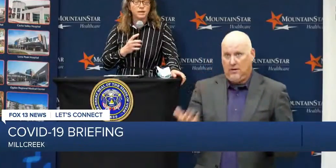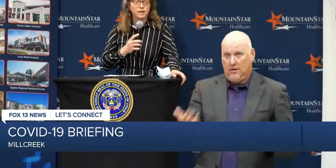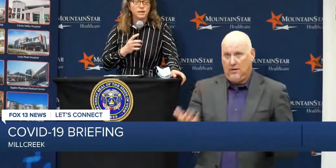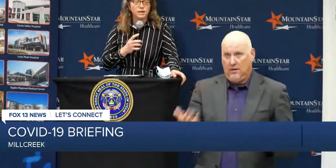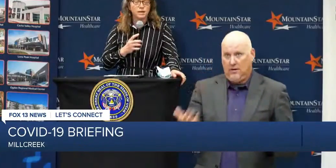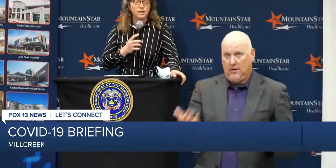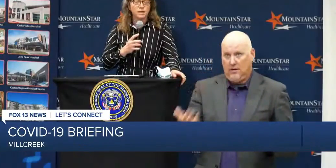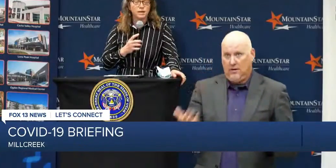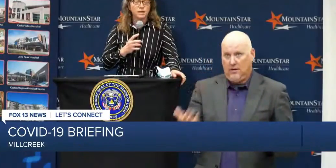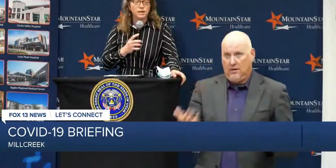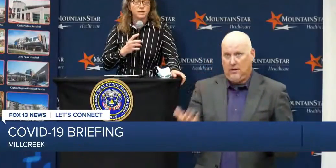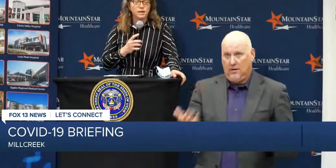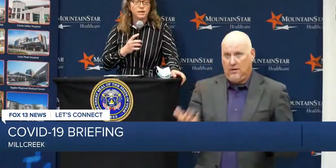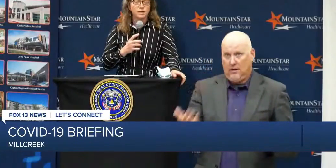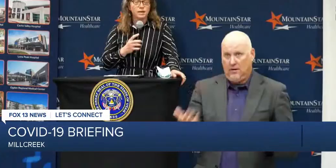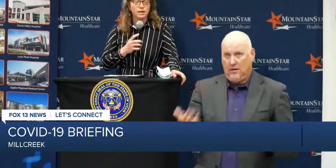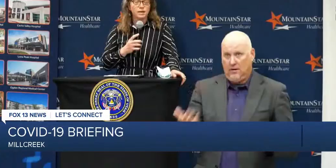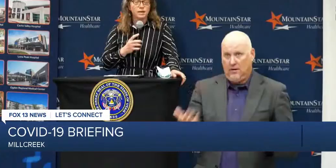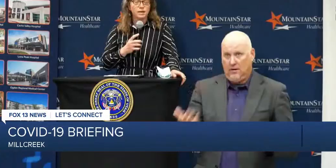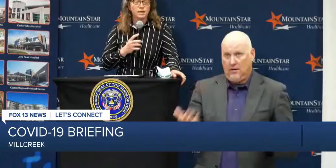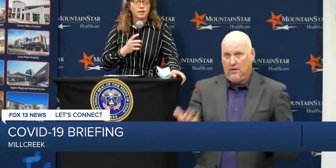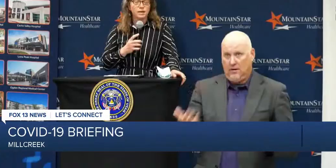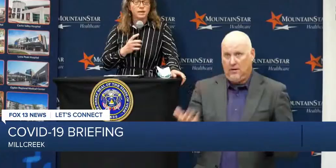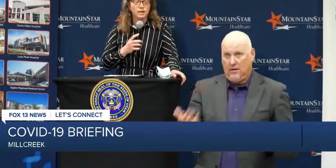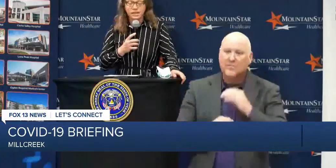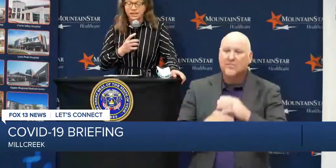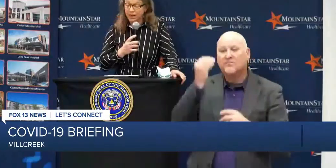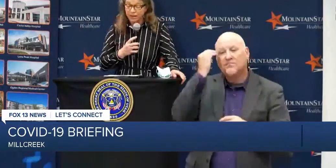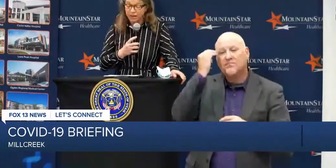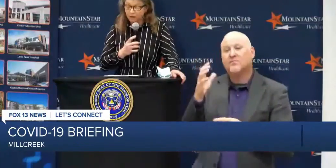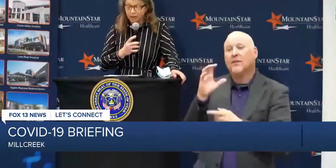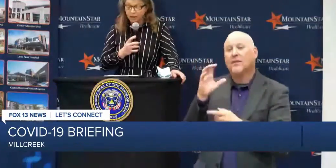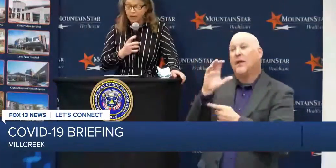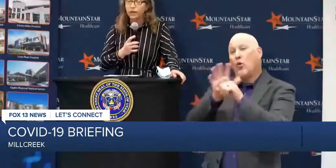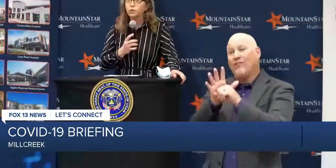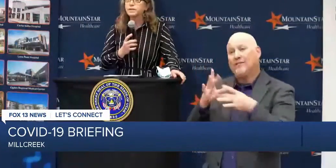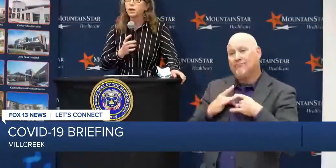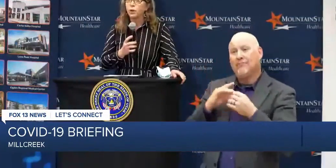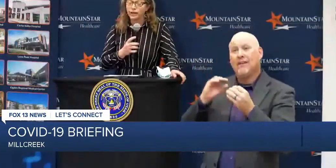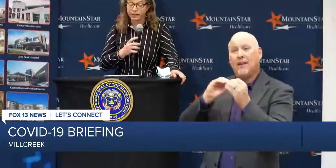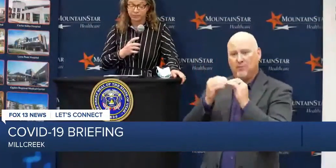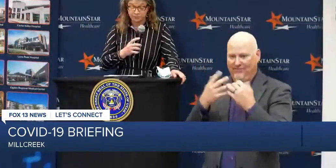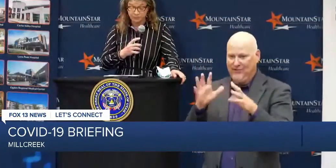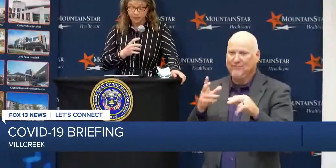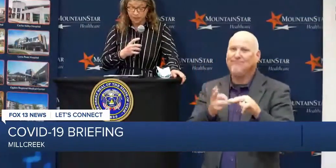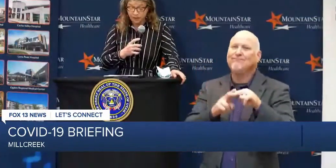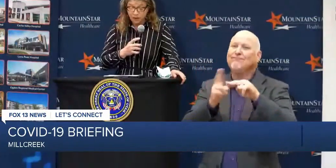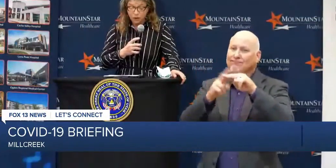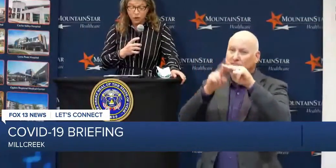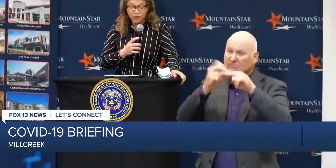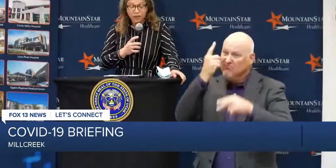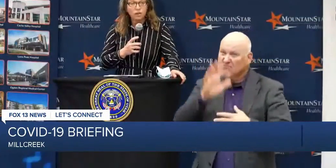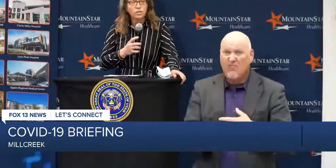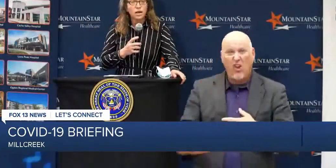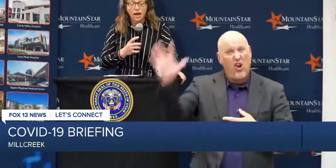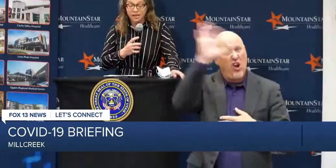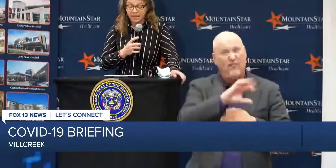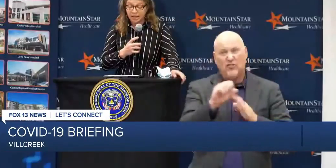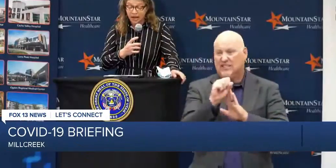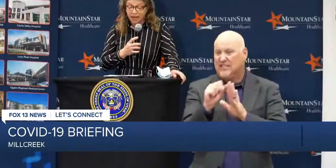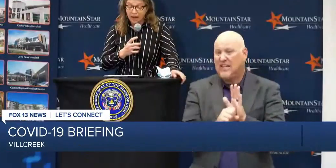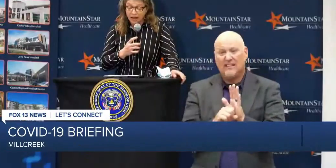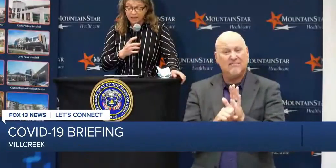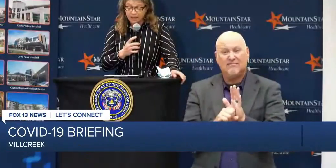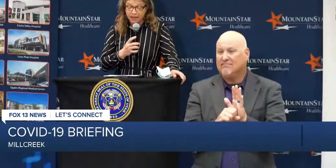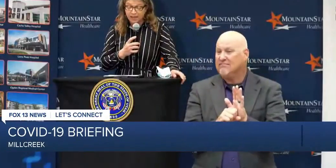points. Cases continue to increase in every state, including Utah, and they're increasing quickly. Currently, Utah has